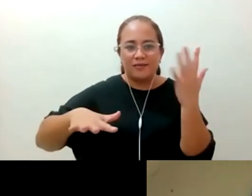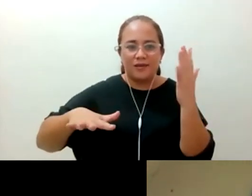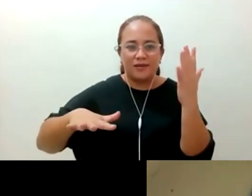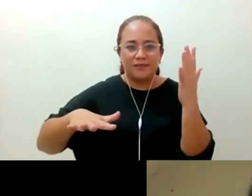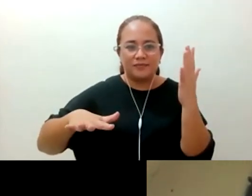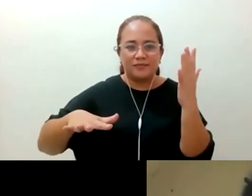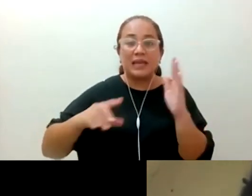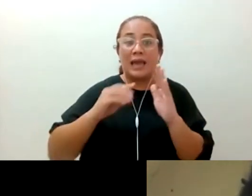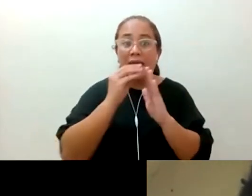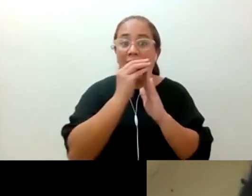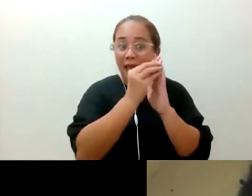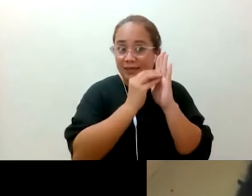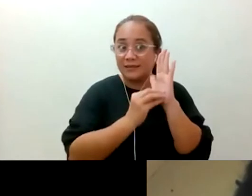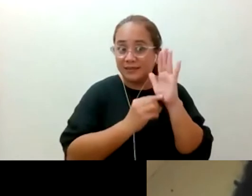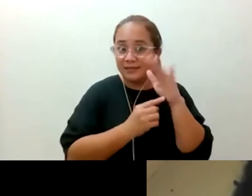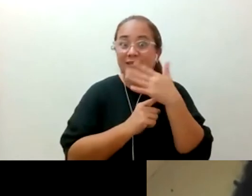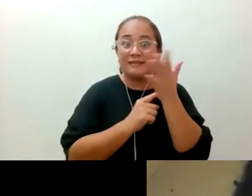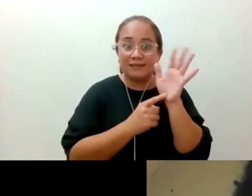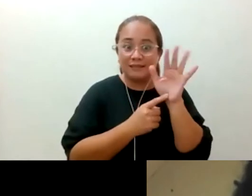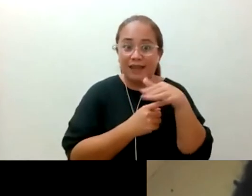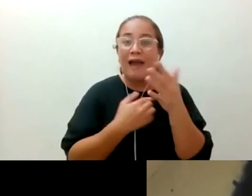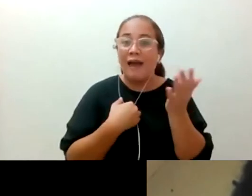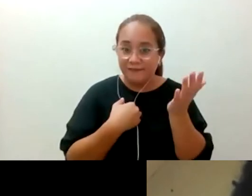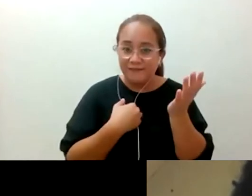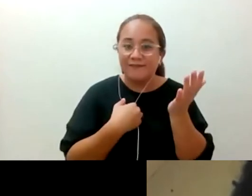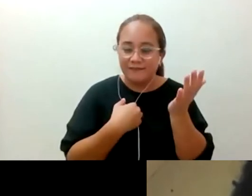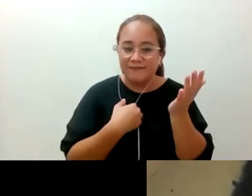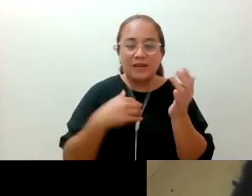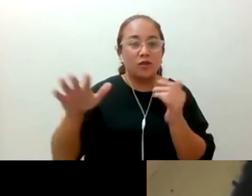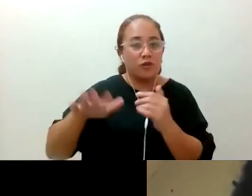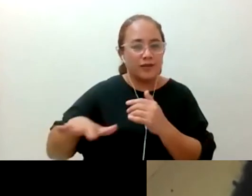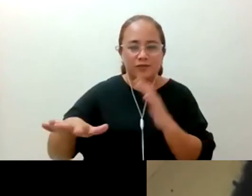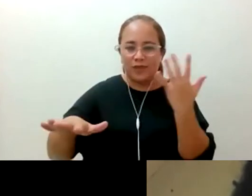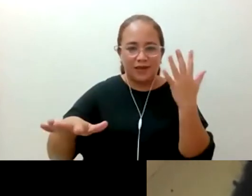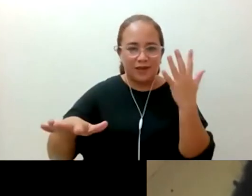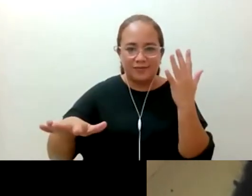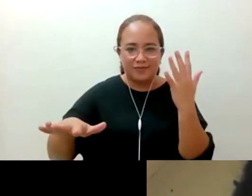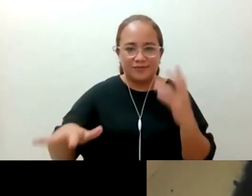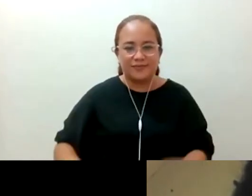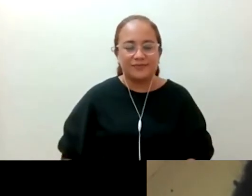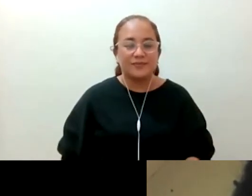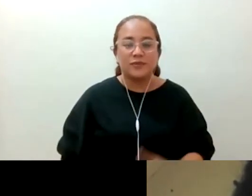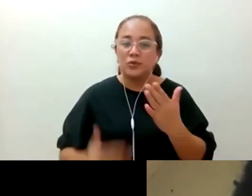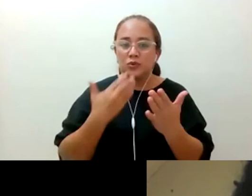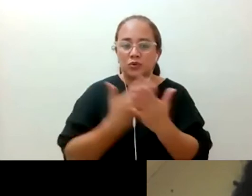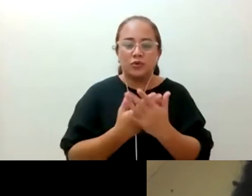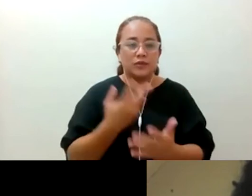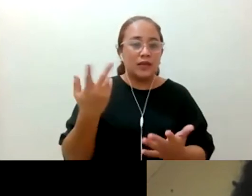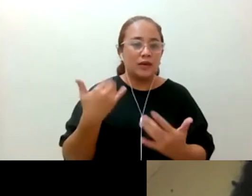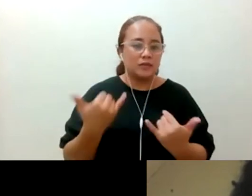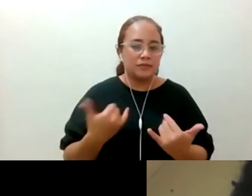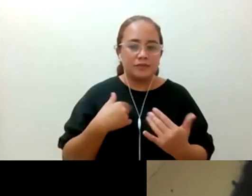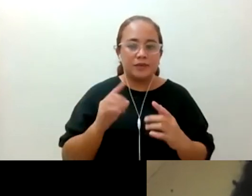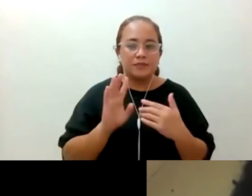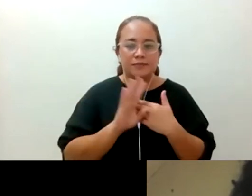hand shape and orientation. Yes, No, sir. No, sir. no location. Okay. All right, good. Let me go back